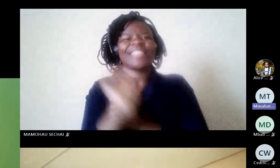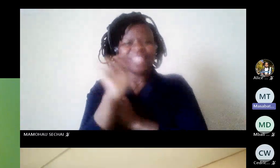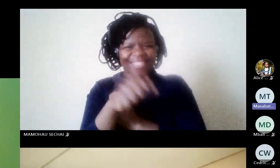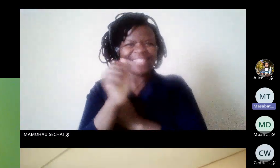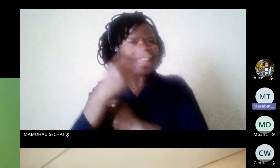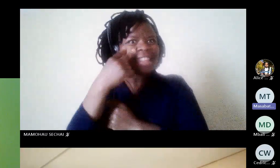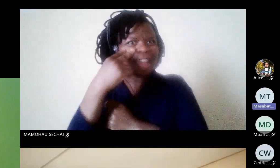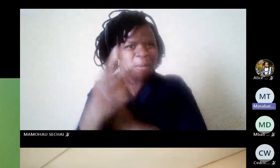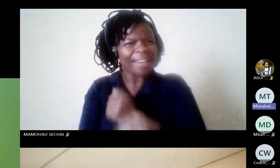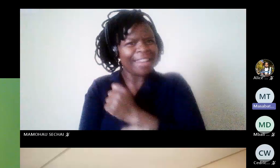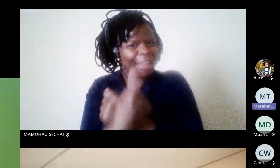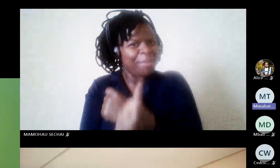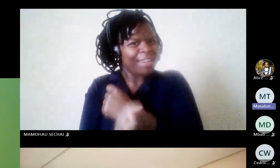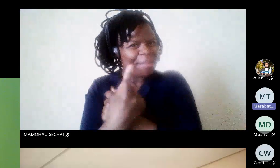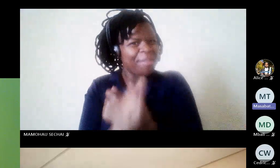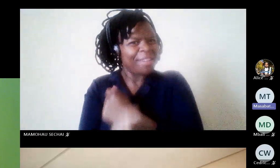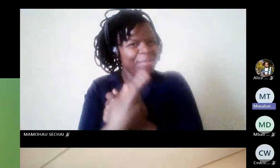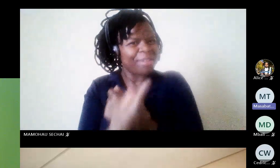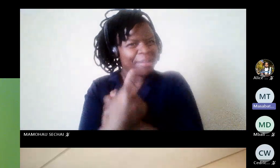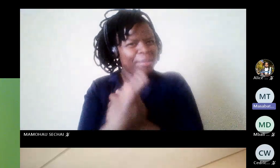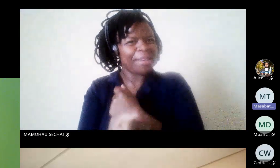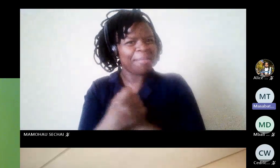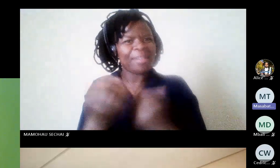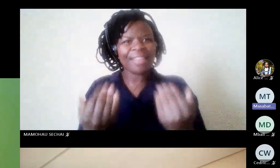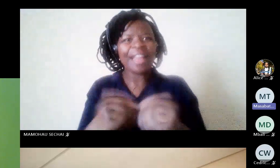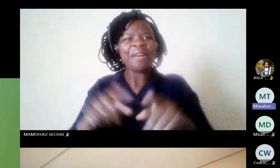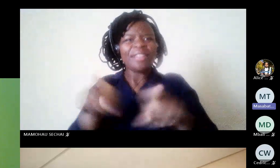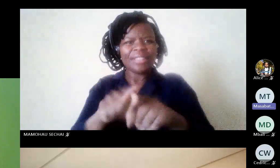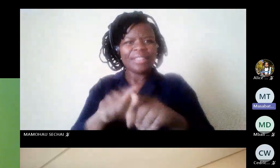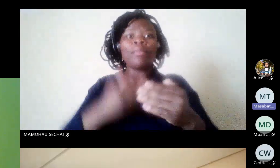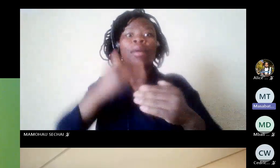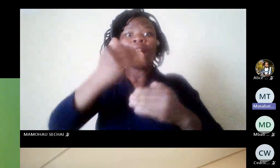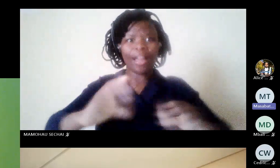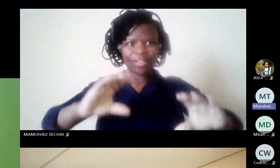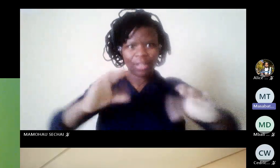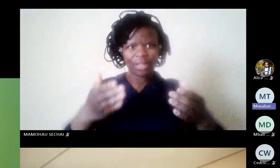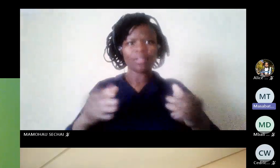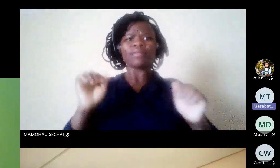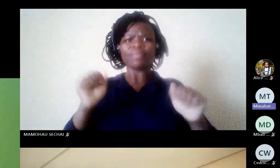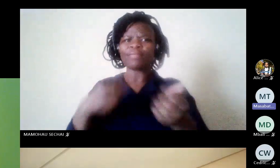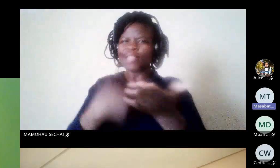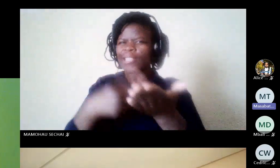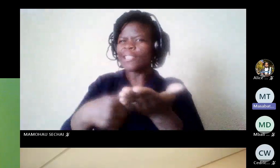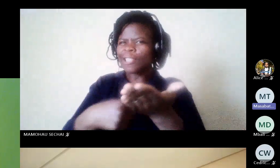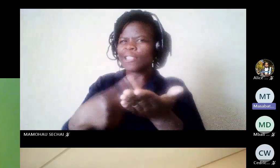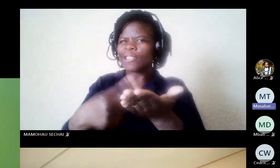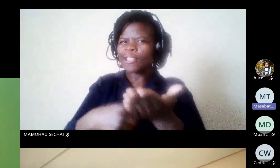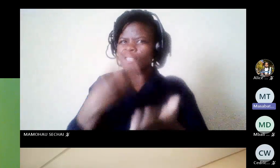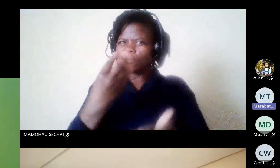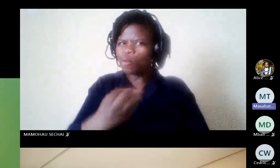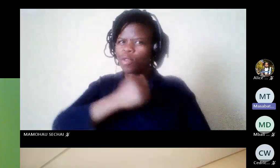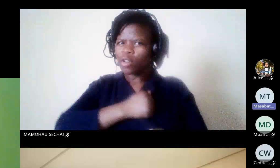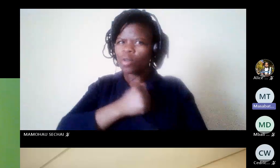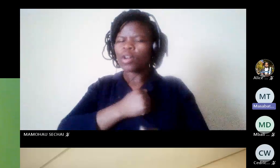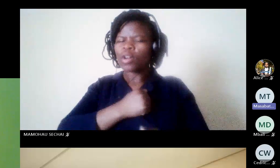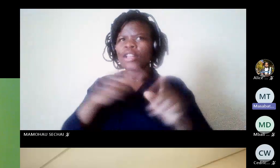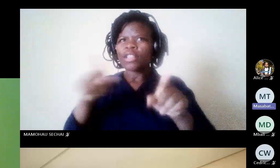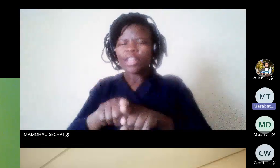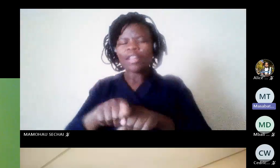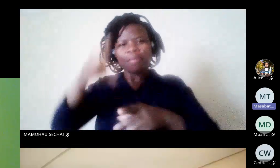these days. Yeah. Because Yeah. even after class, I tend to discuss with my son whatever the learning content that